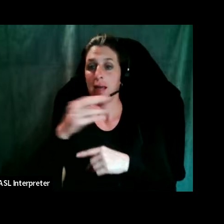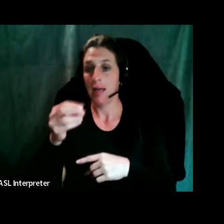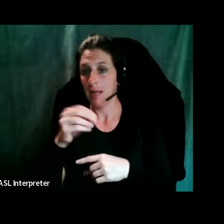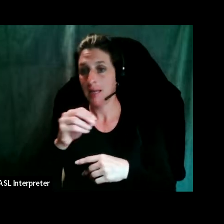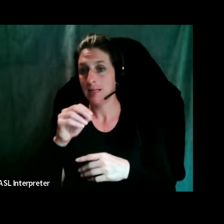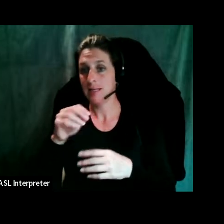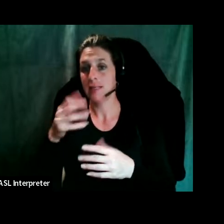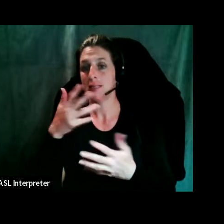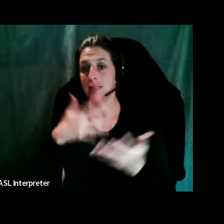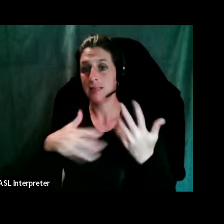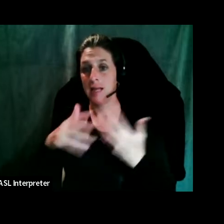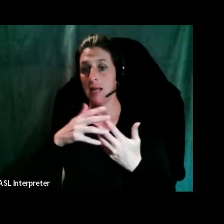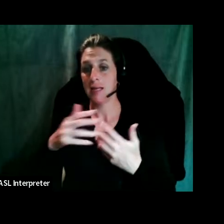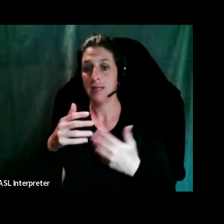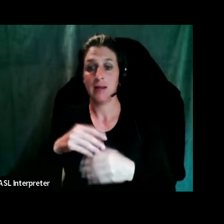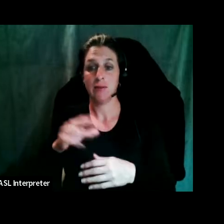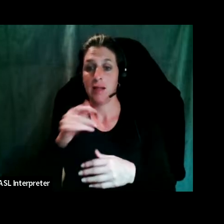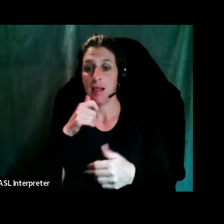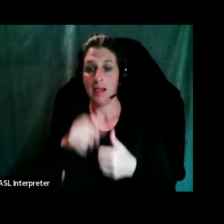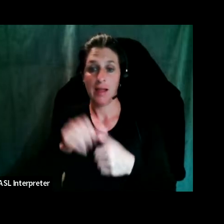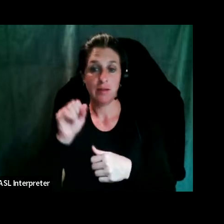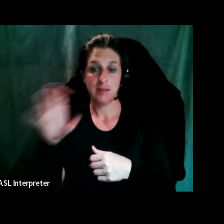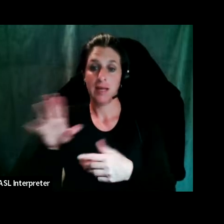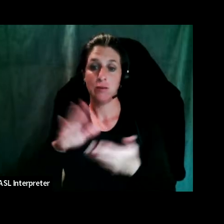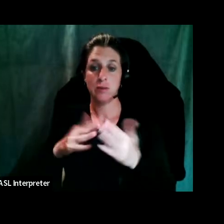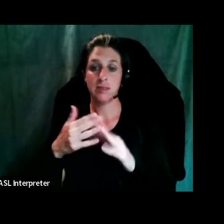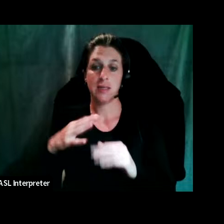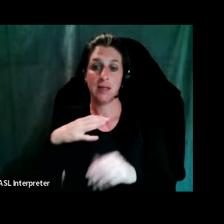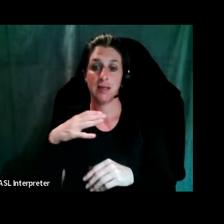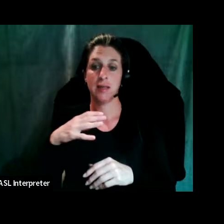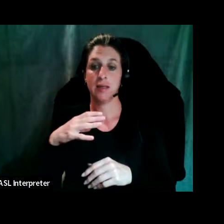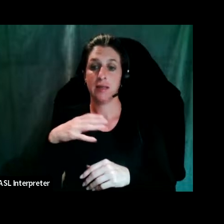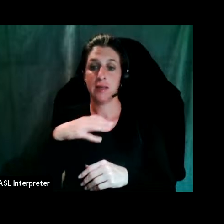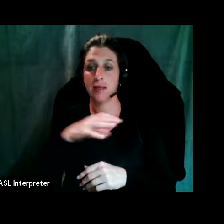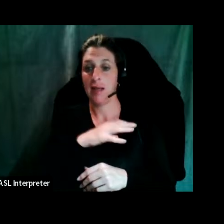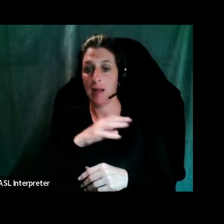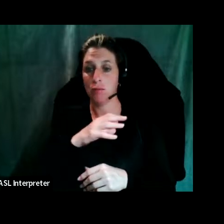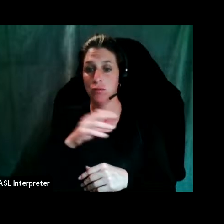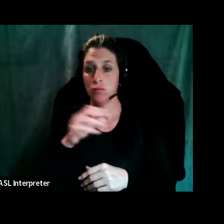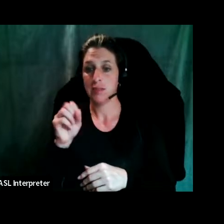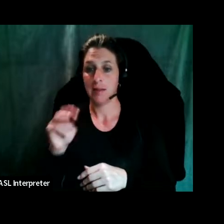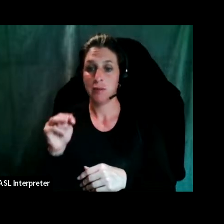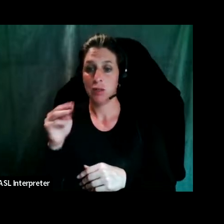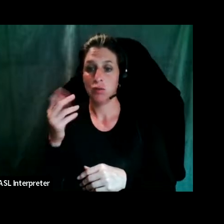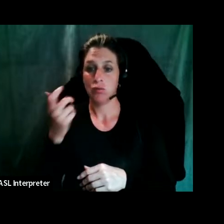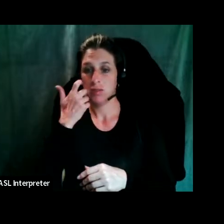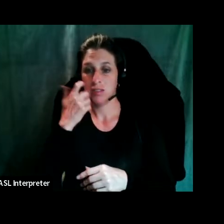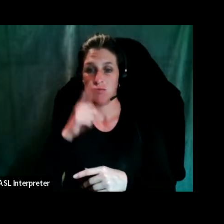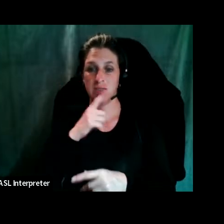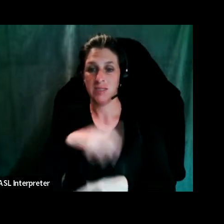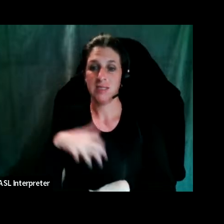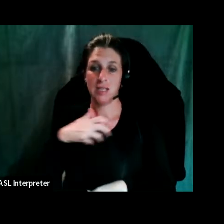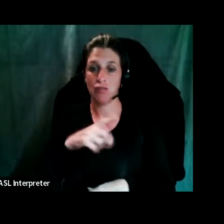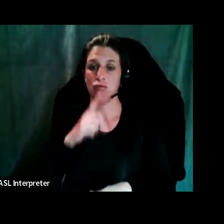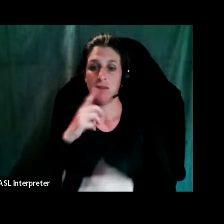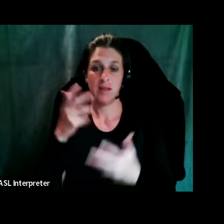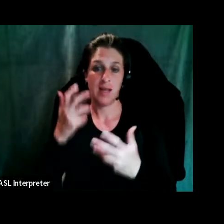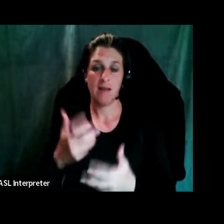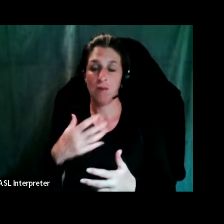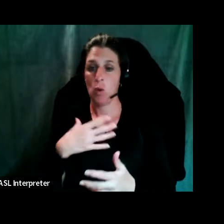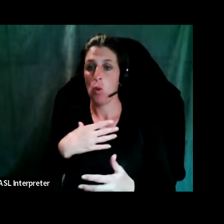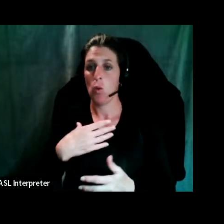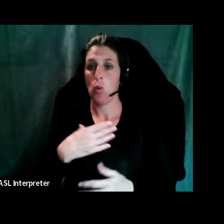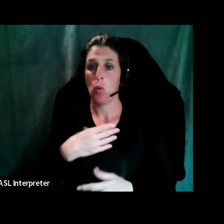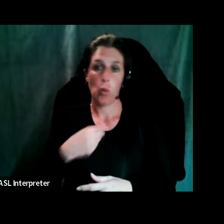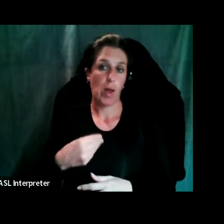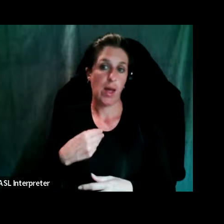was a letter sent to the city council in San Mateo recently that was really disgusting. Very, very, very heavy in white supremacy.